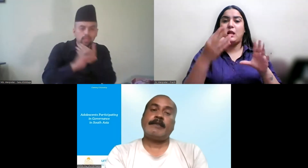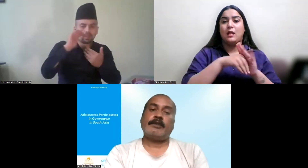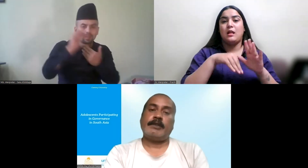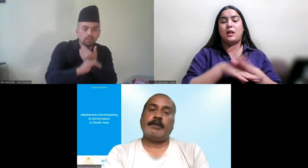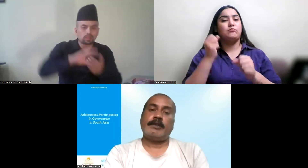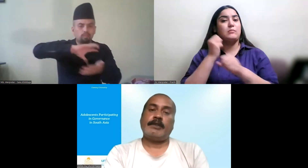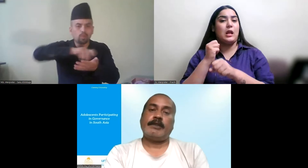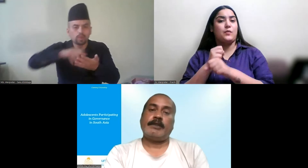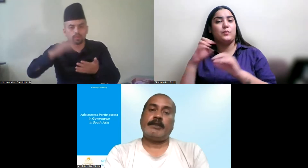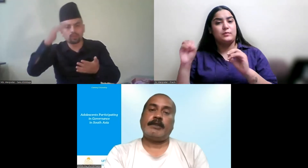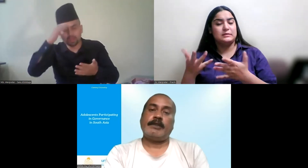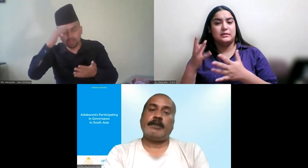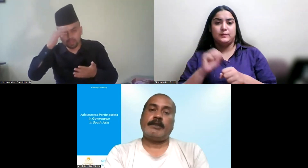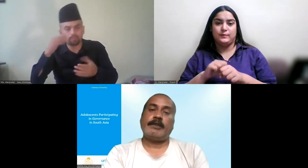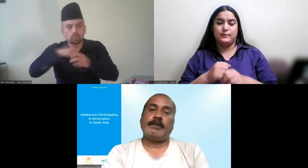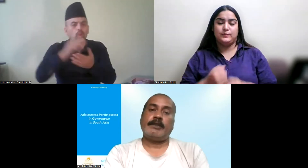change context.